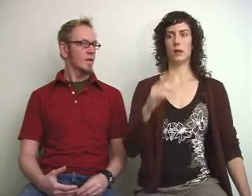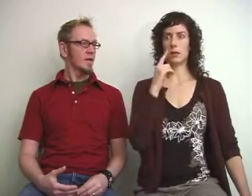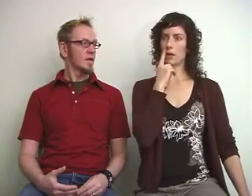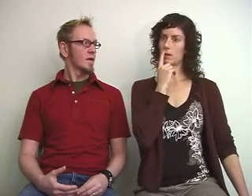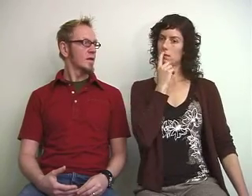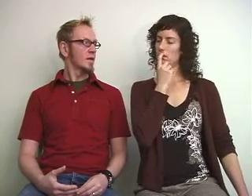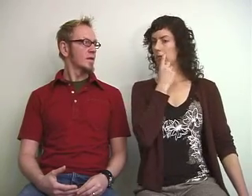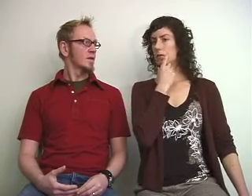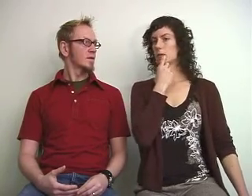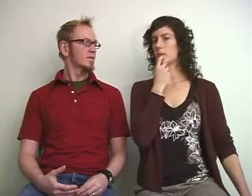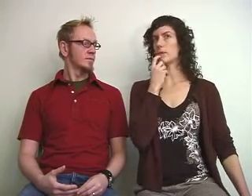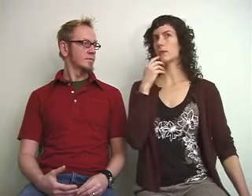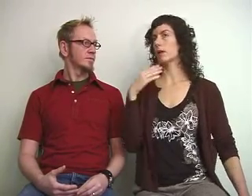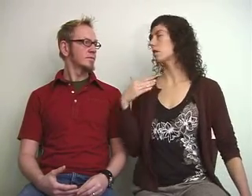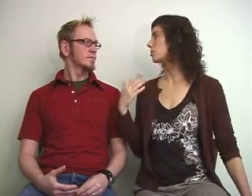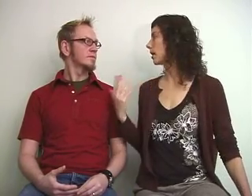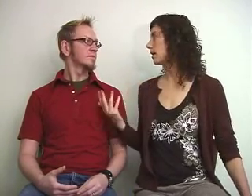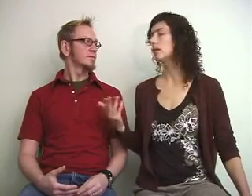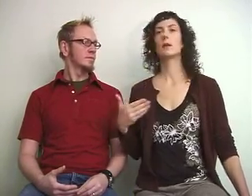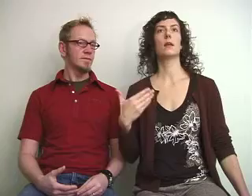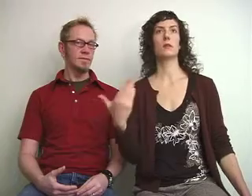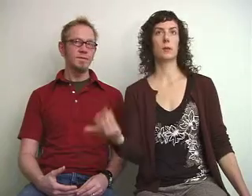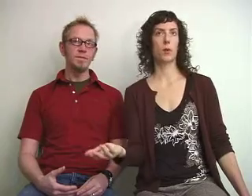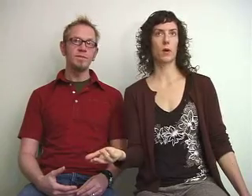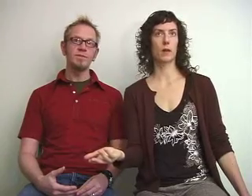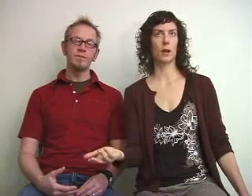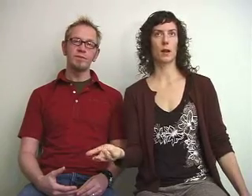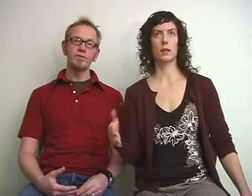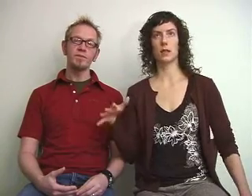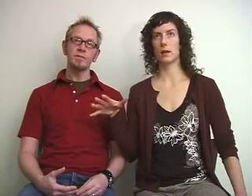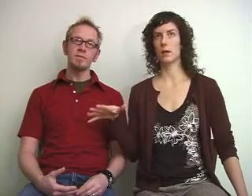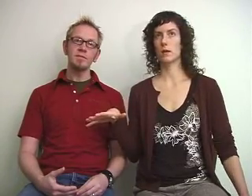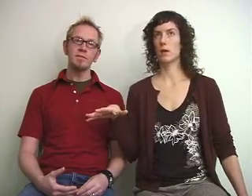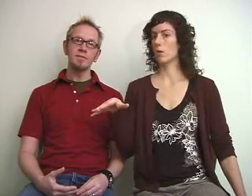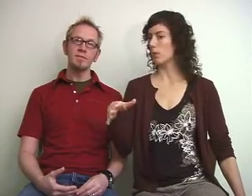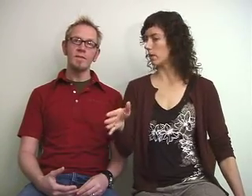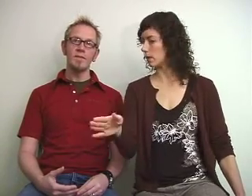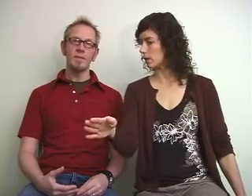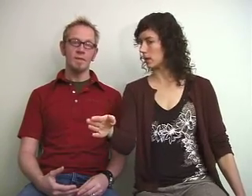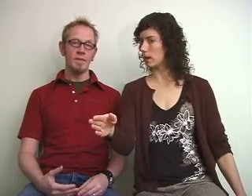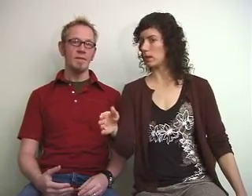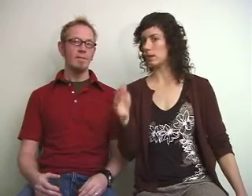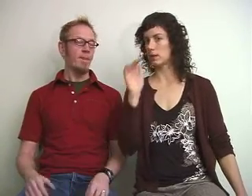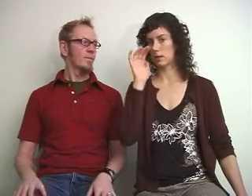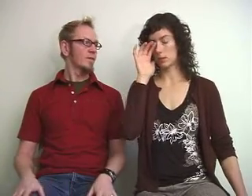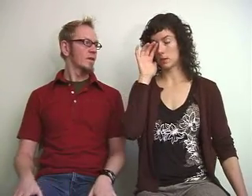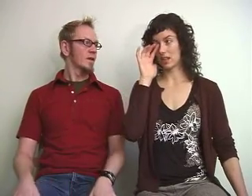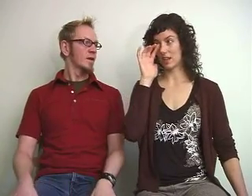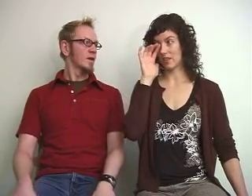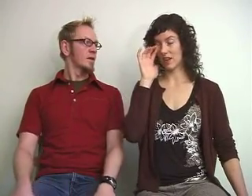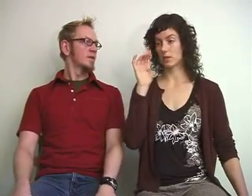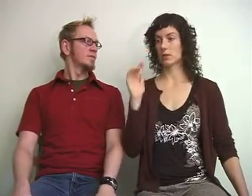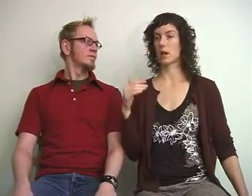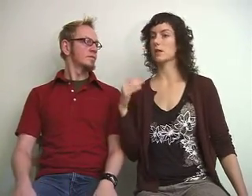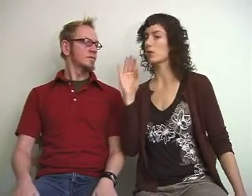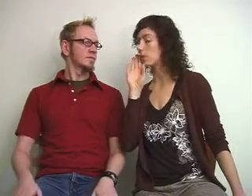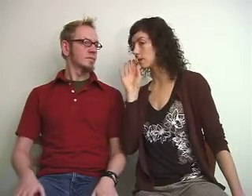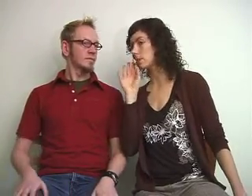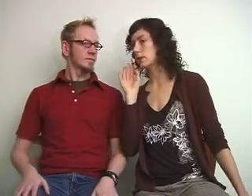and I'll go, and I'll try and either support that idea with a slightly, with another exercise, and I'll whisper in